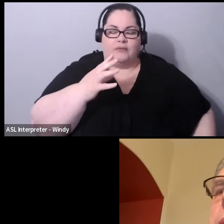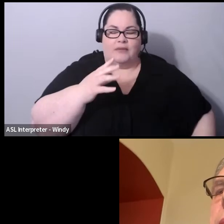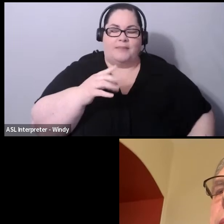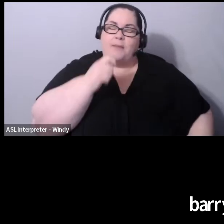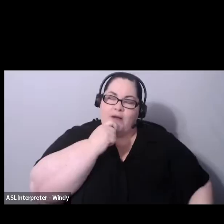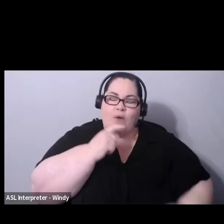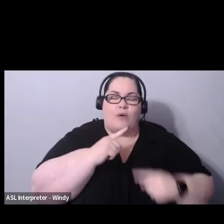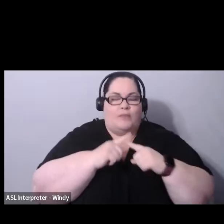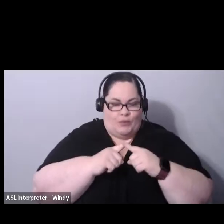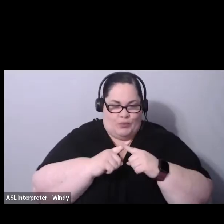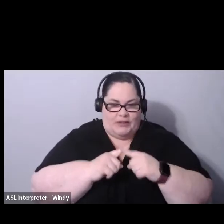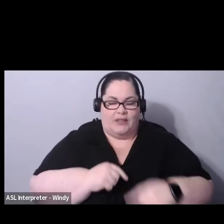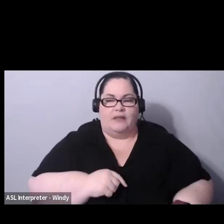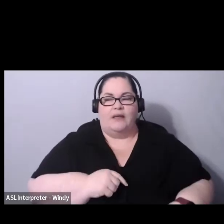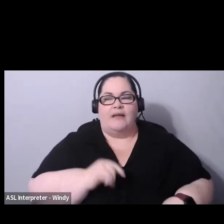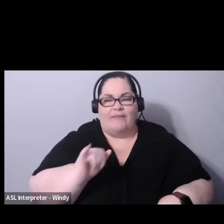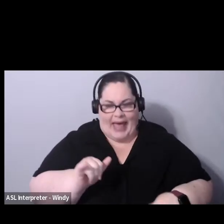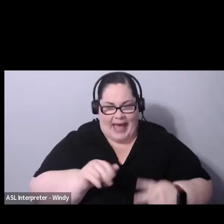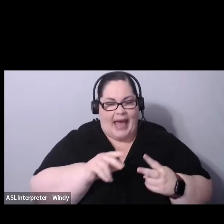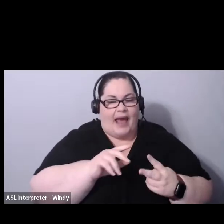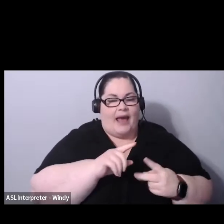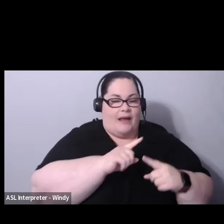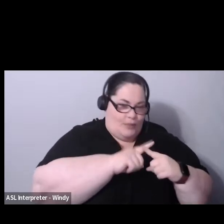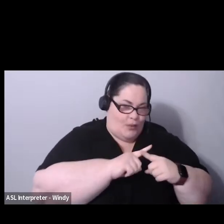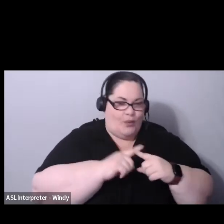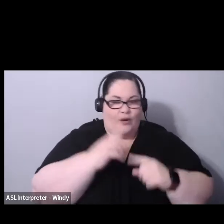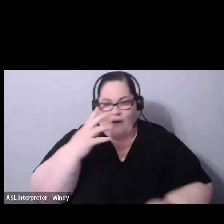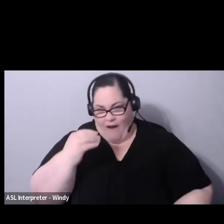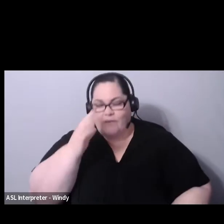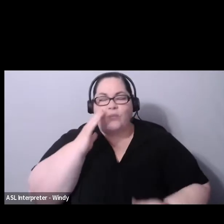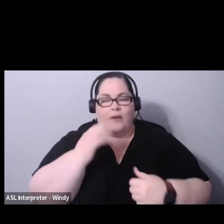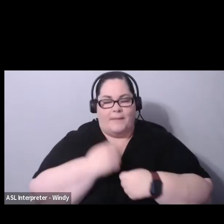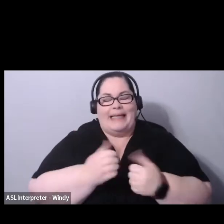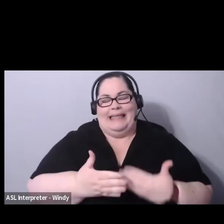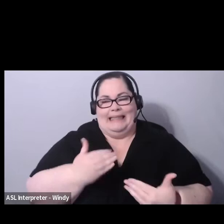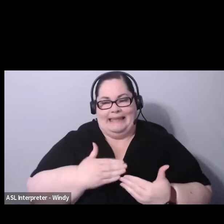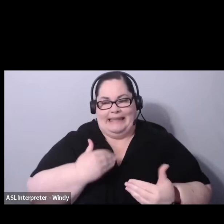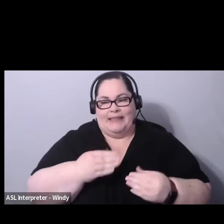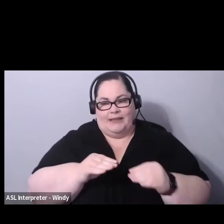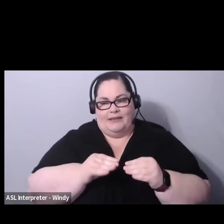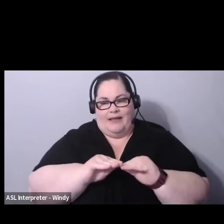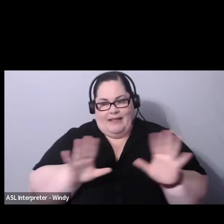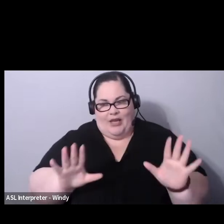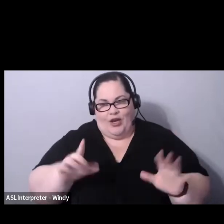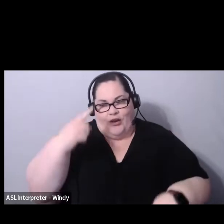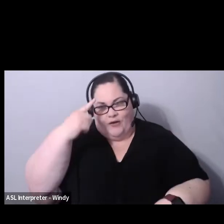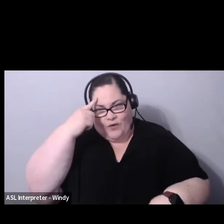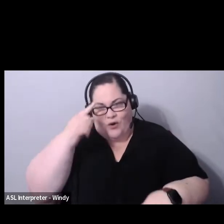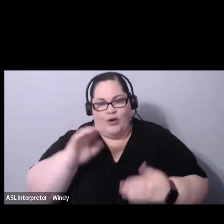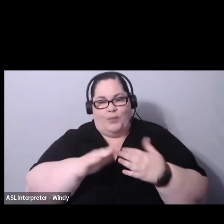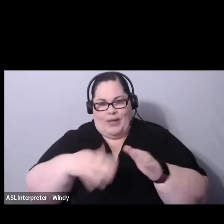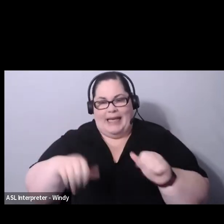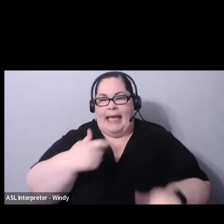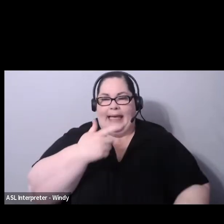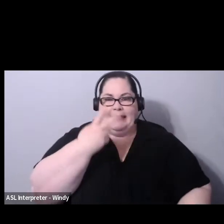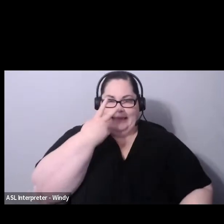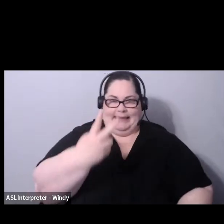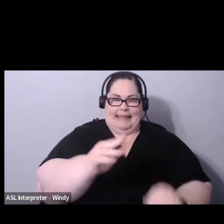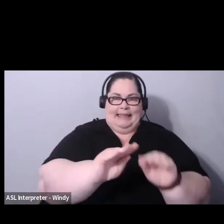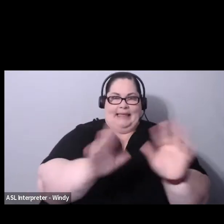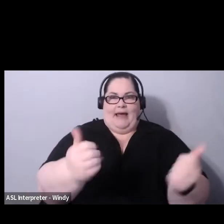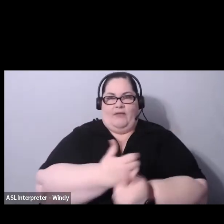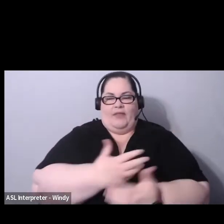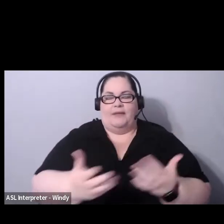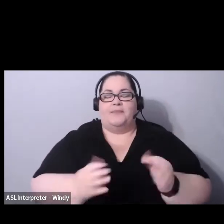way it'll make it easier for us, the community, to see and have access to the screen. So I'm going to,